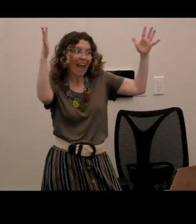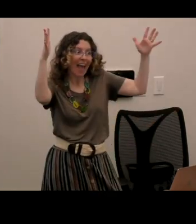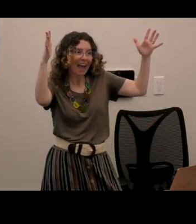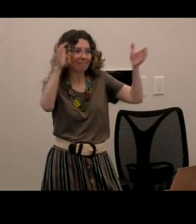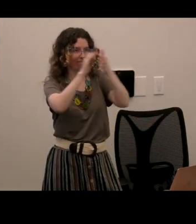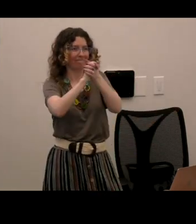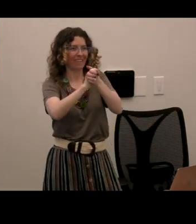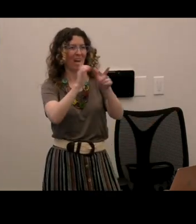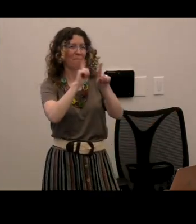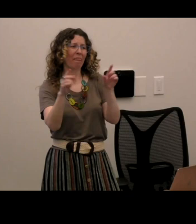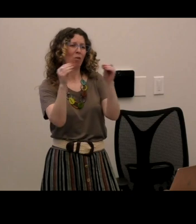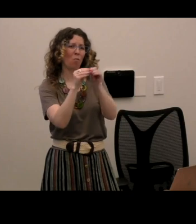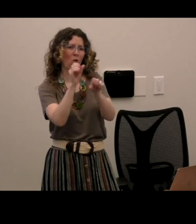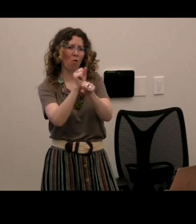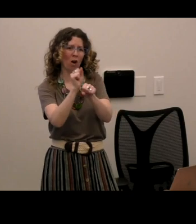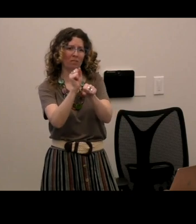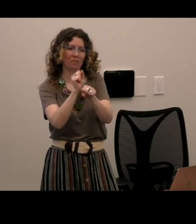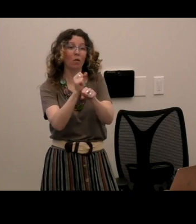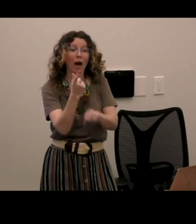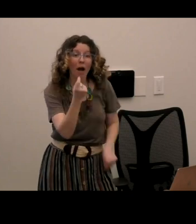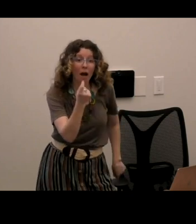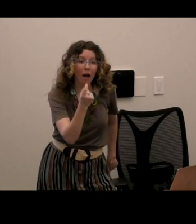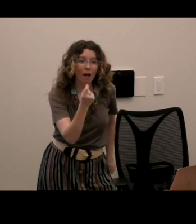All right, right? That's exciting.